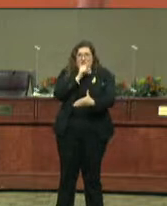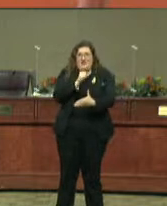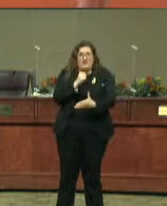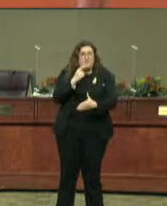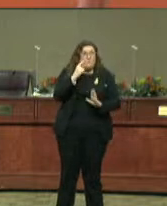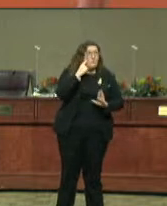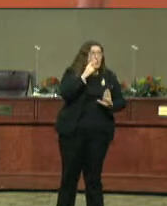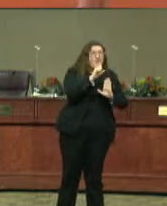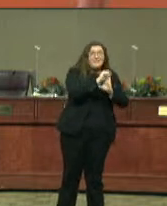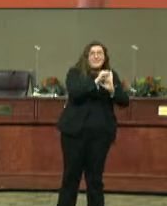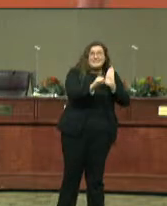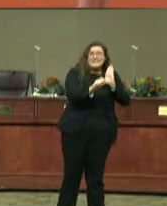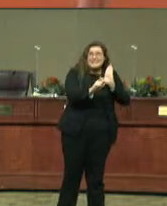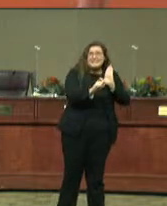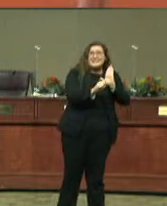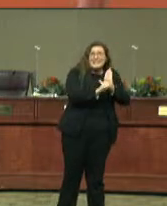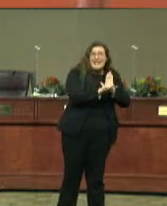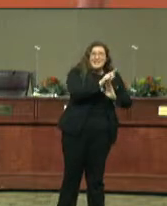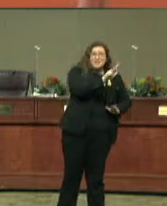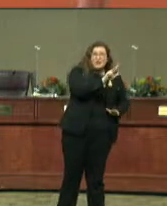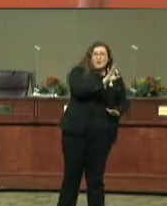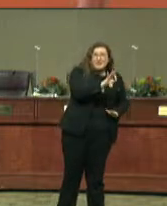At 33, the state is 39.